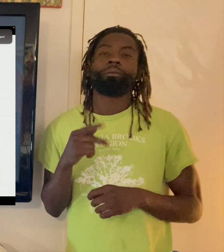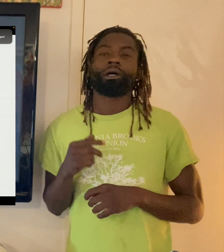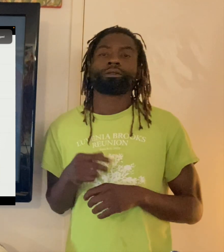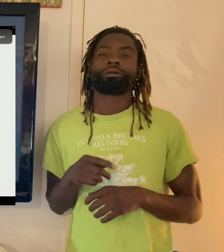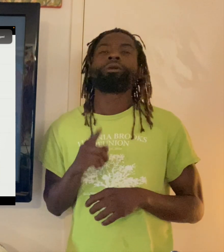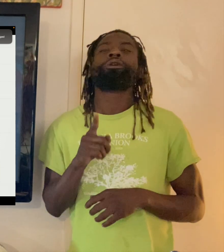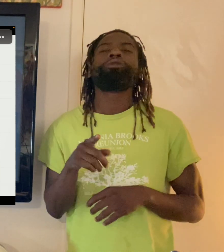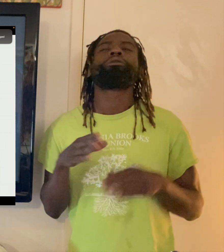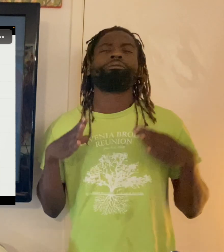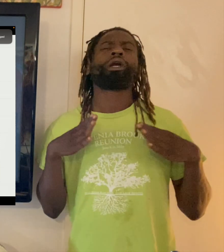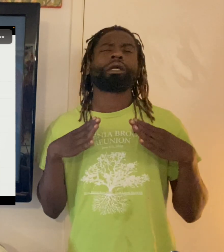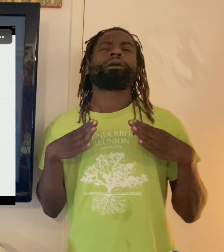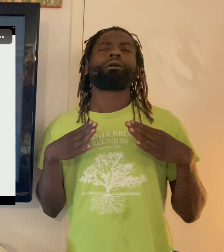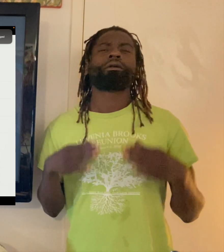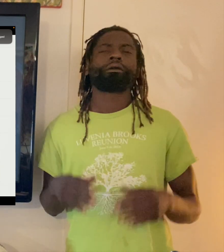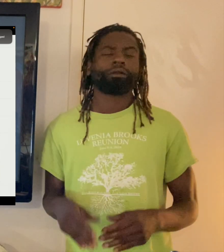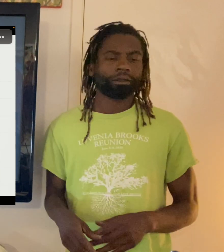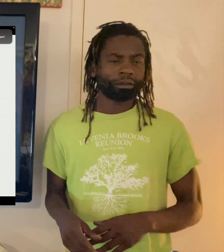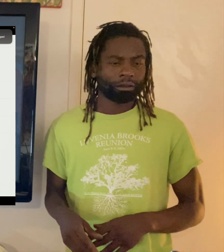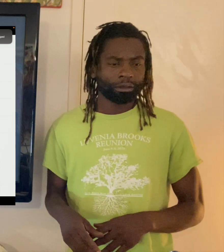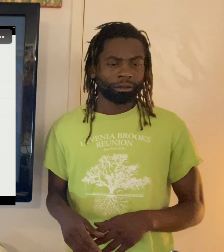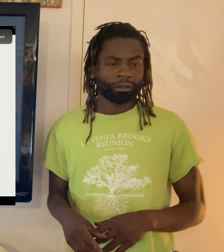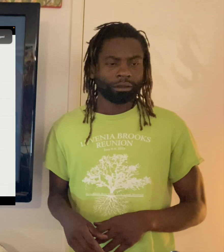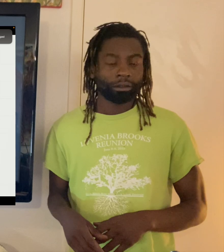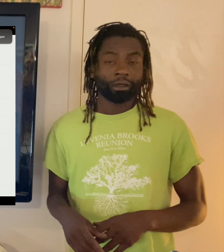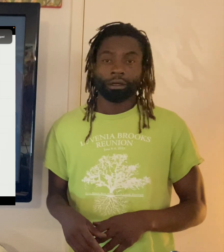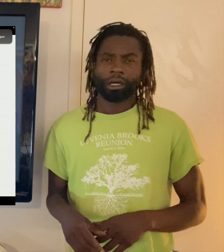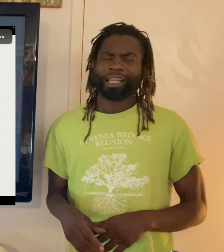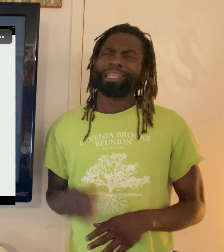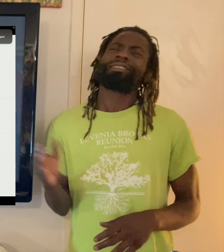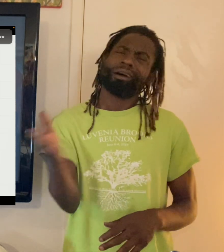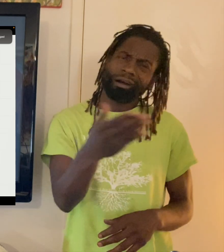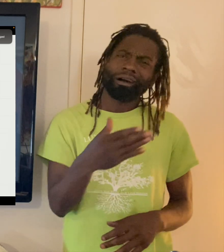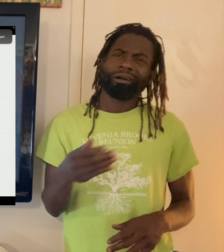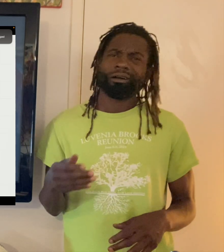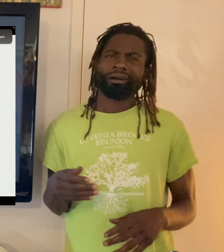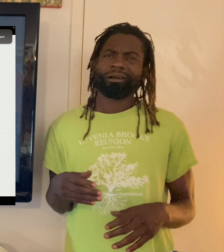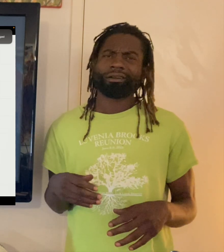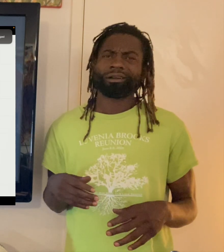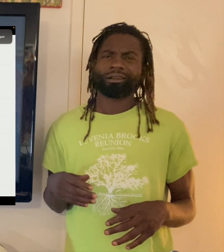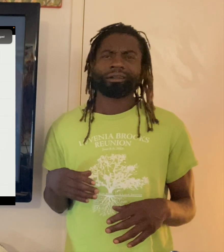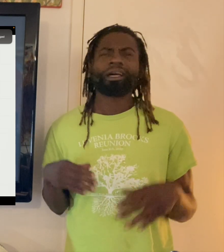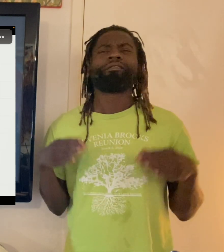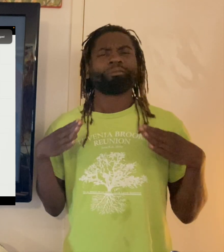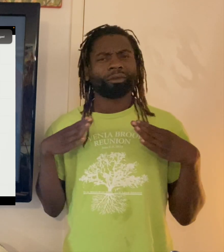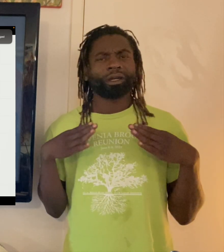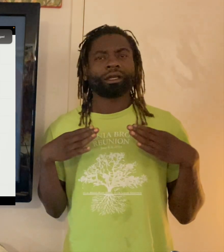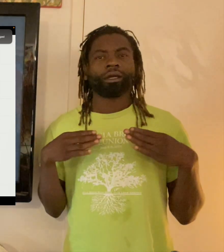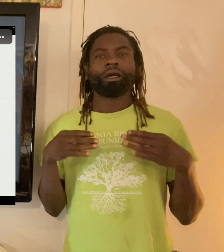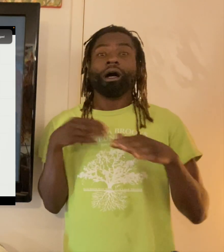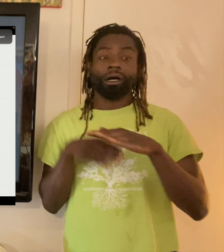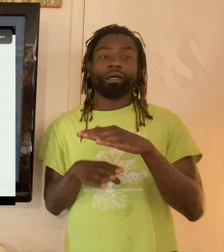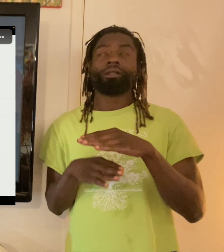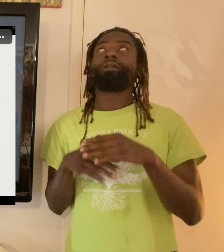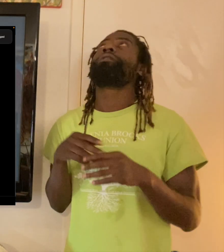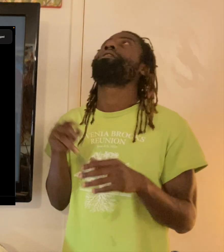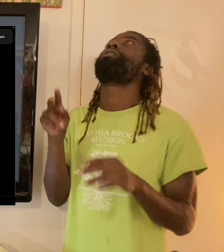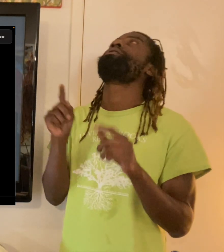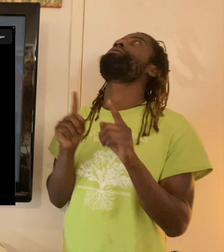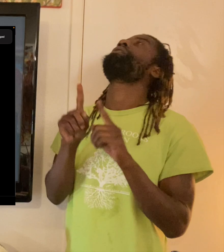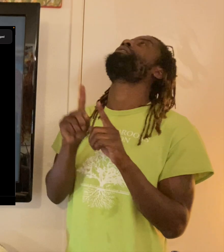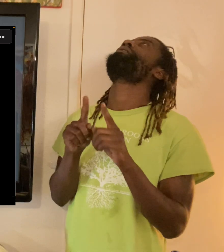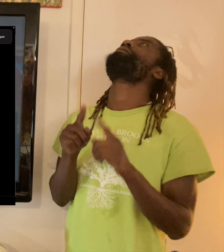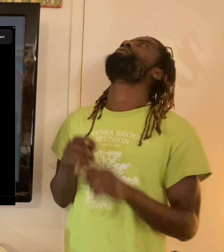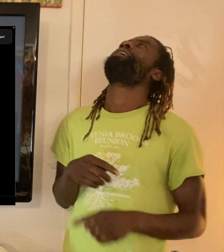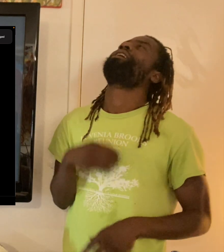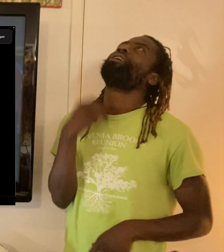monster. You can take a break now. And speaking of breaks, let's all take a break under the stars.